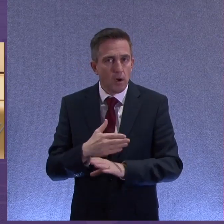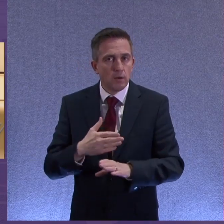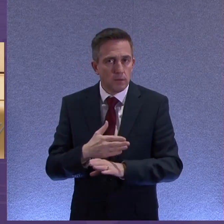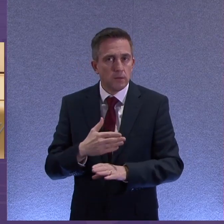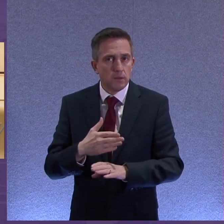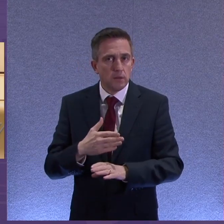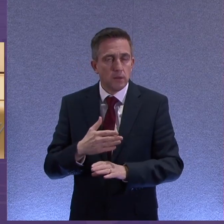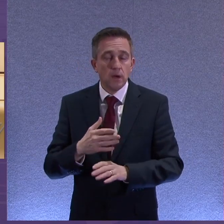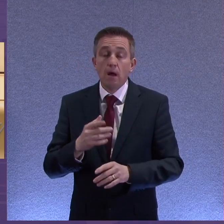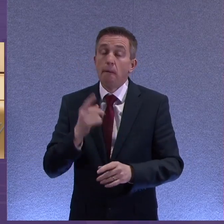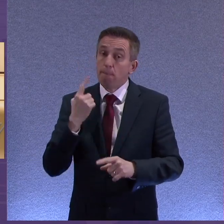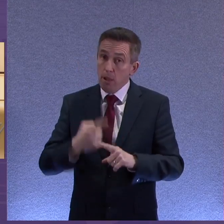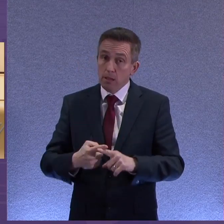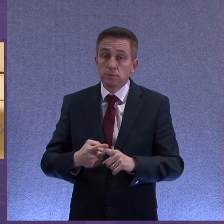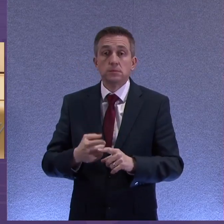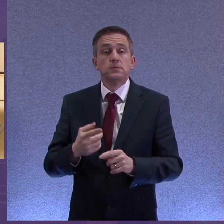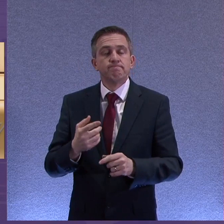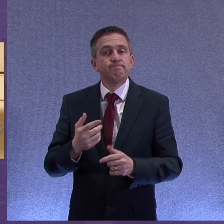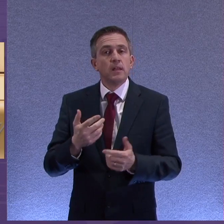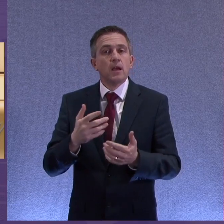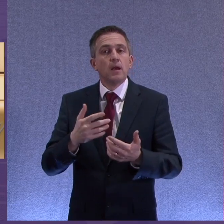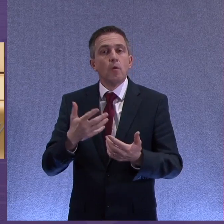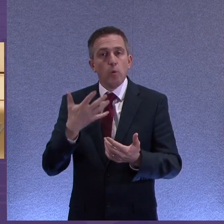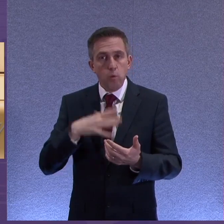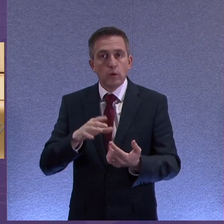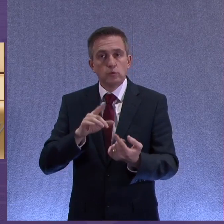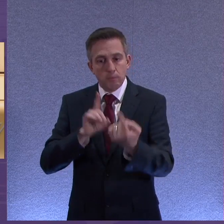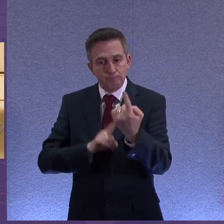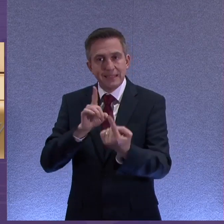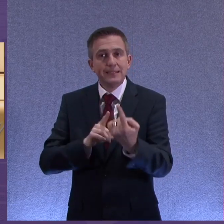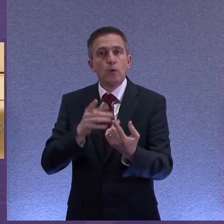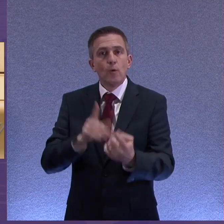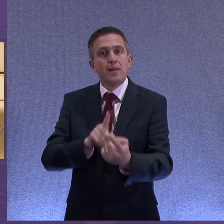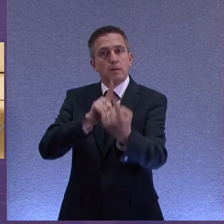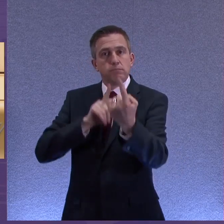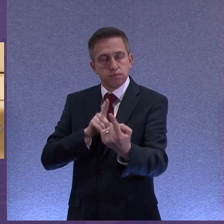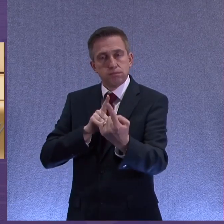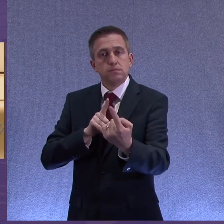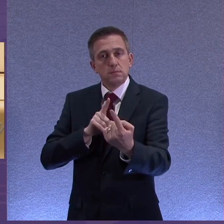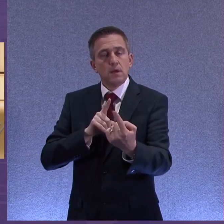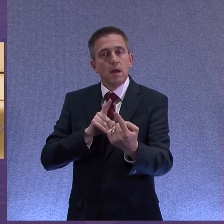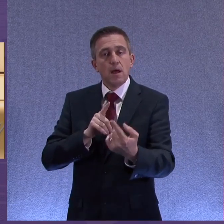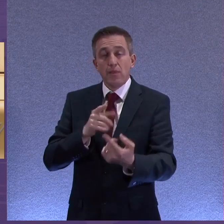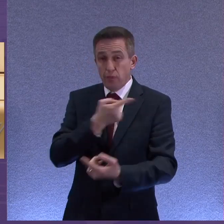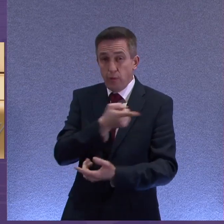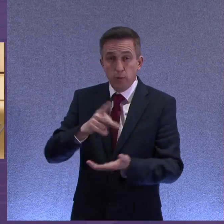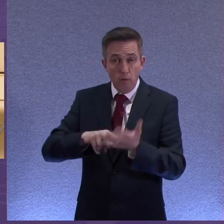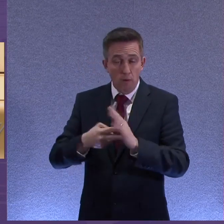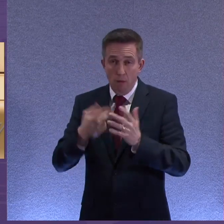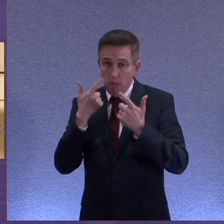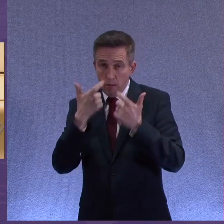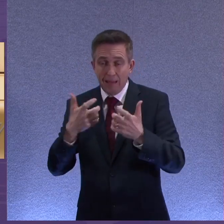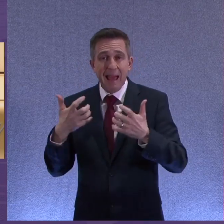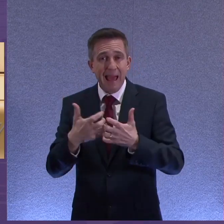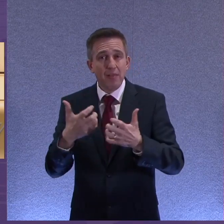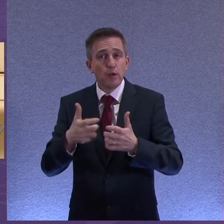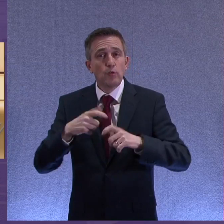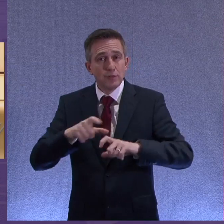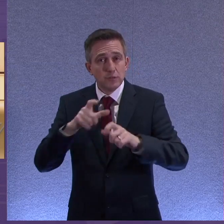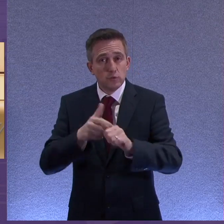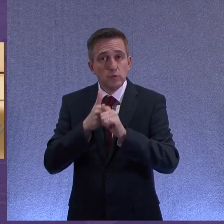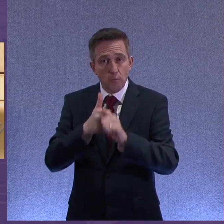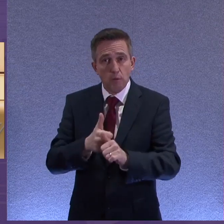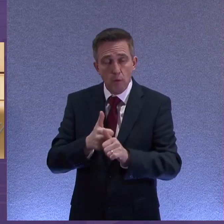maintaining social distancing and so on, and I know are actively looking at means by which they do that. We will make sure that they have